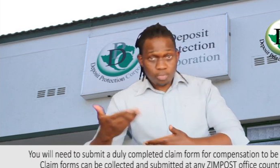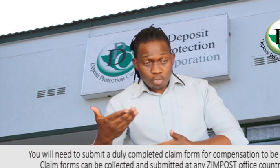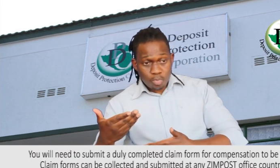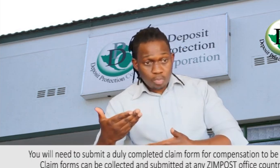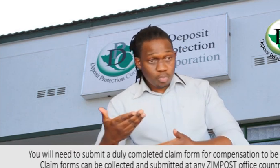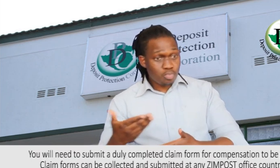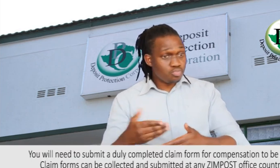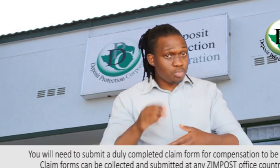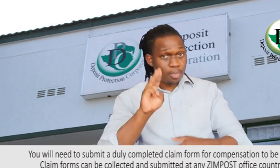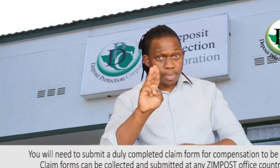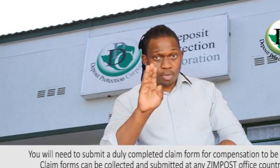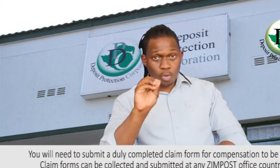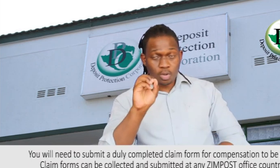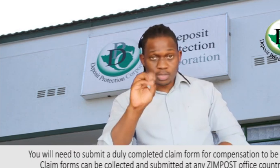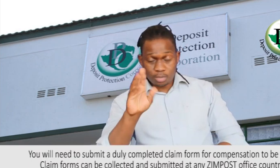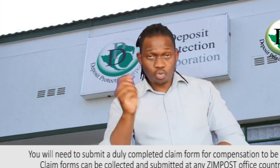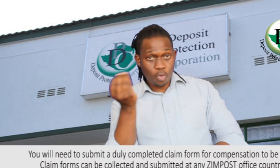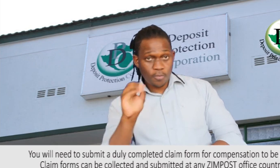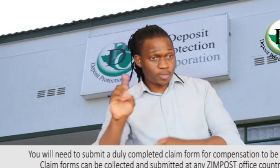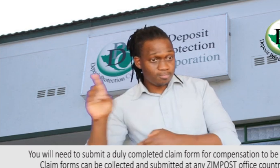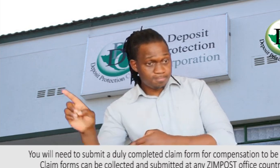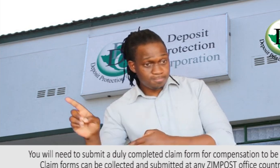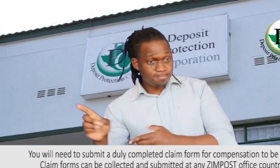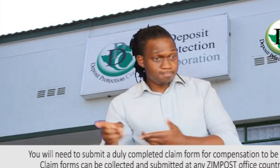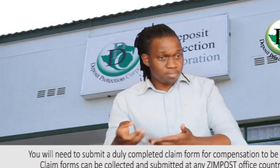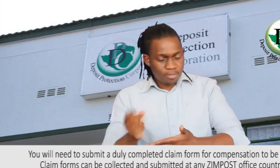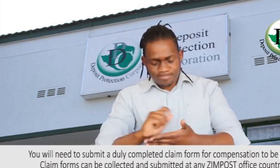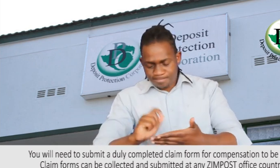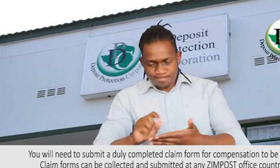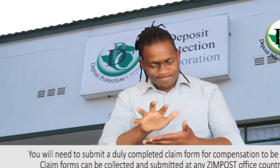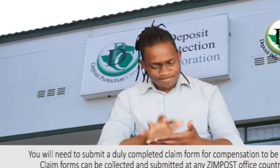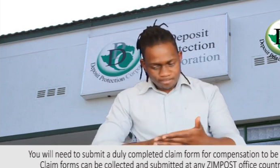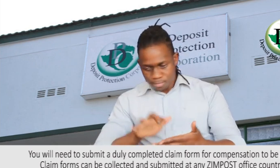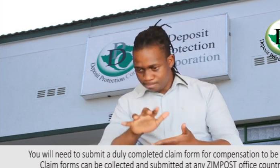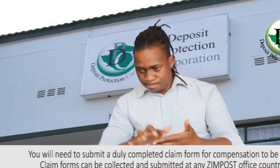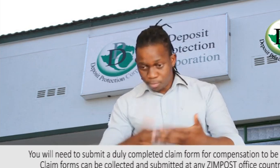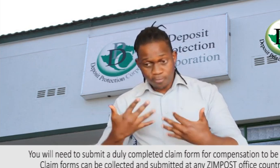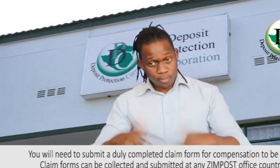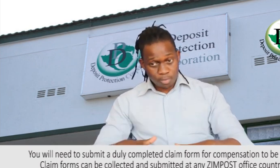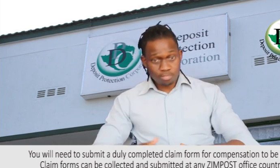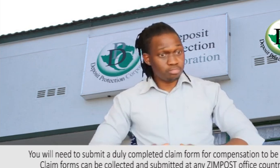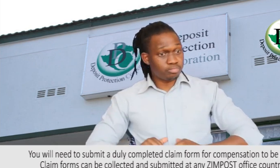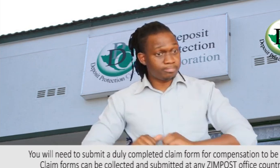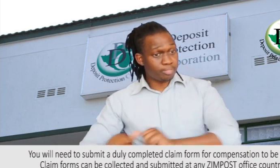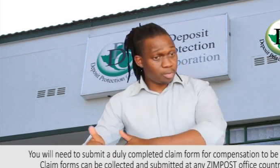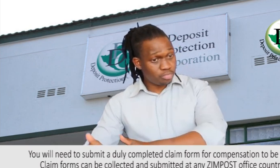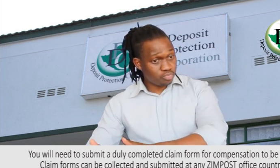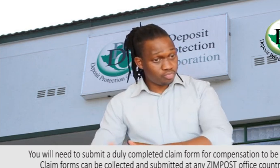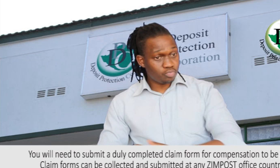duly completed claim form for compensation to be processed. Claim forms can be collected and submitted at any Zim post